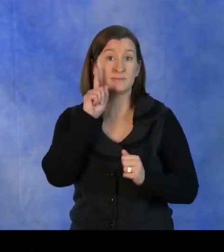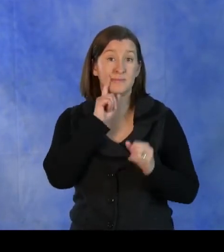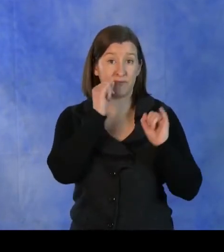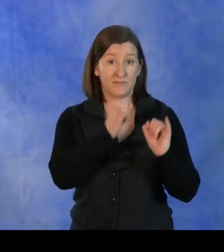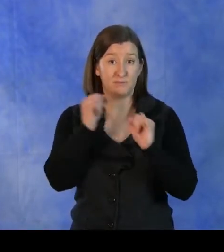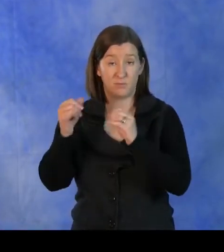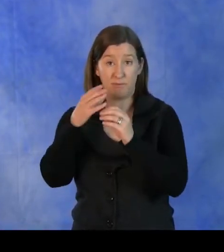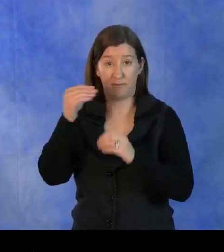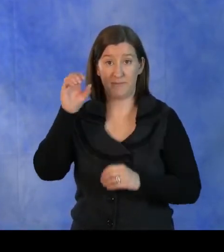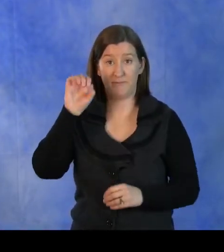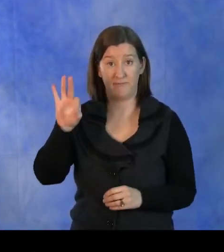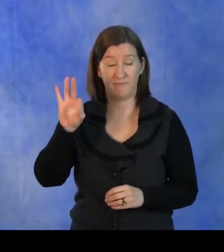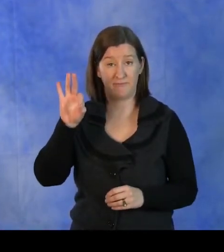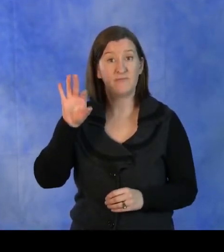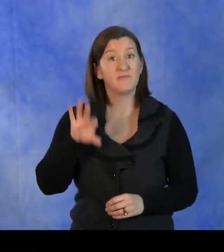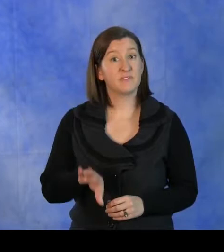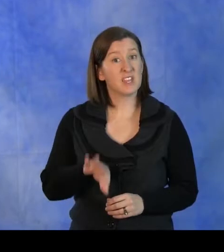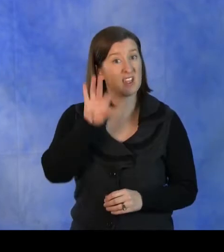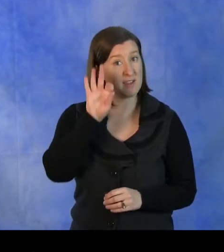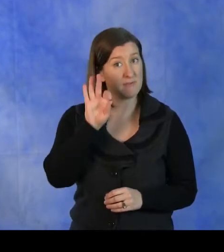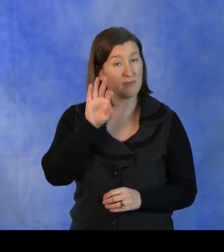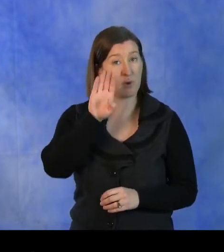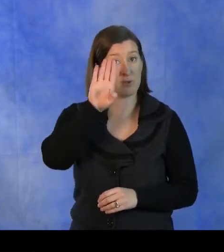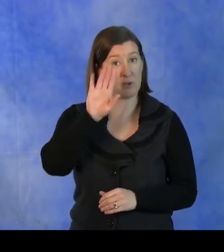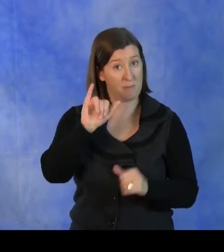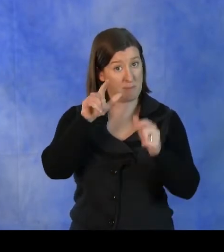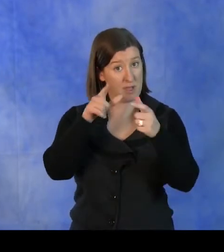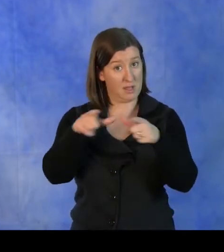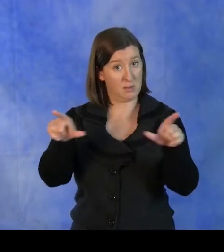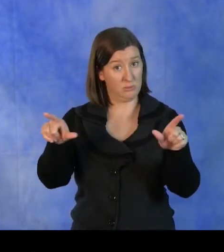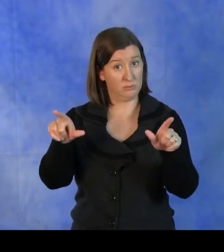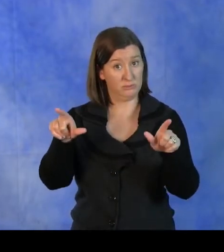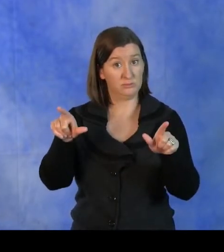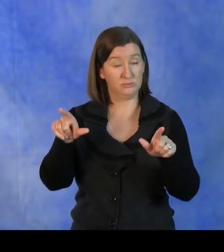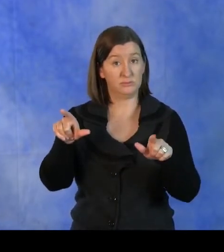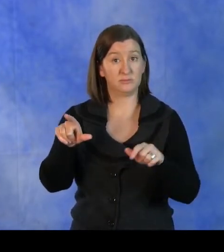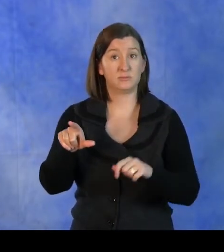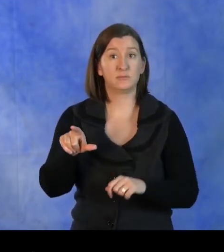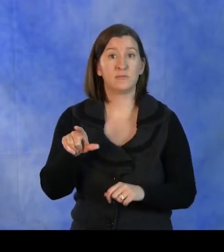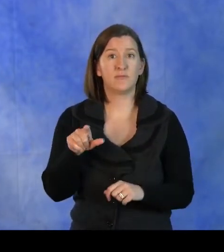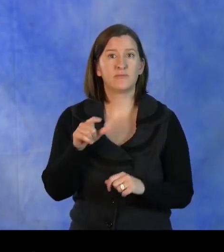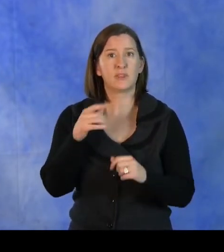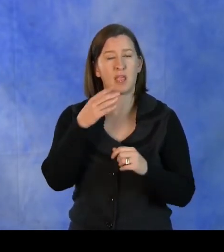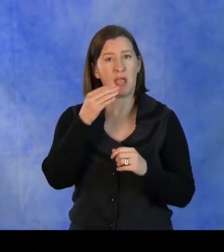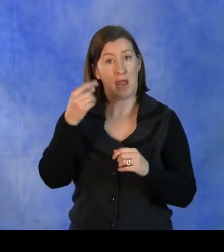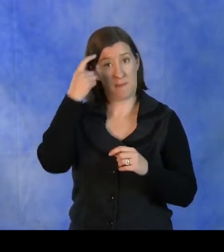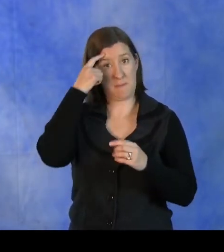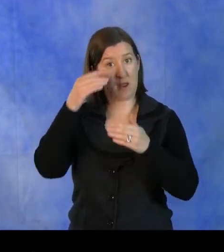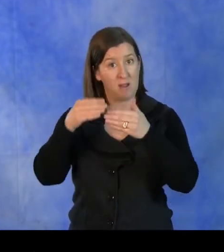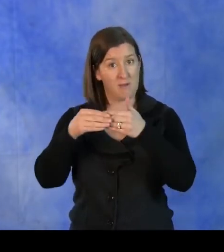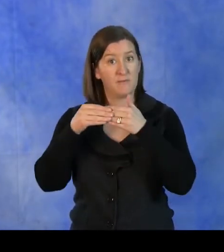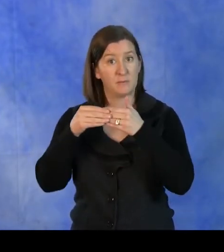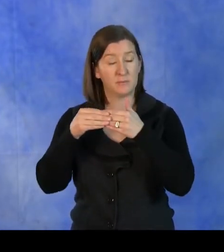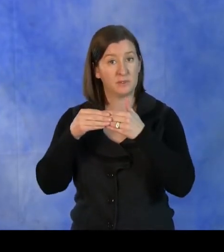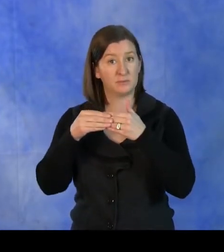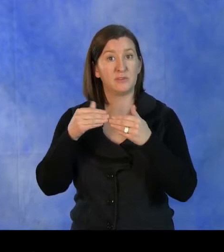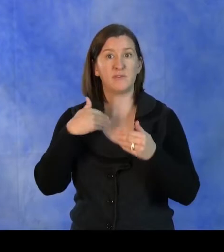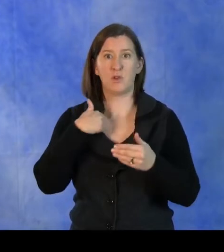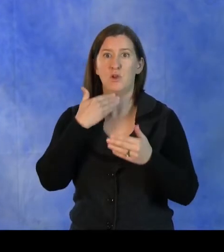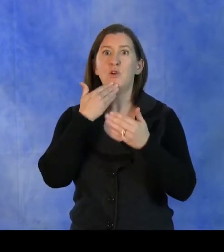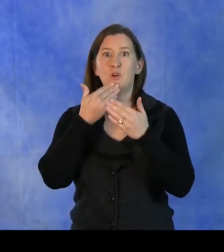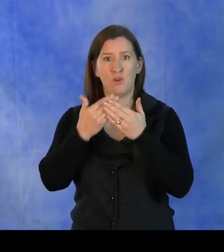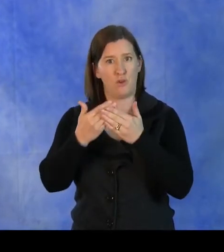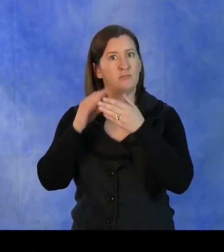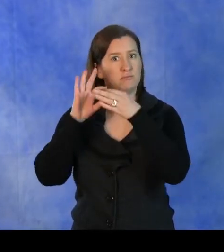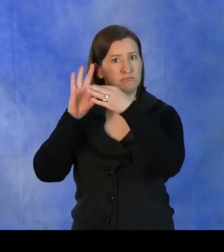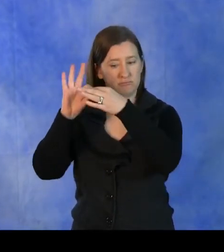Some studies with deaf individuals with EF showed if they were bilingual and they had mental